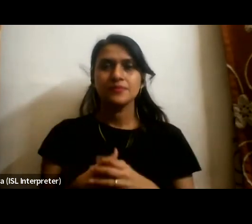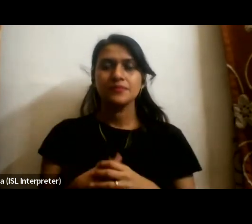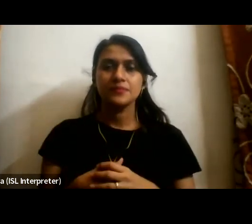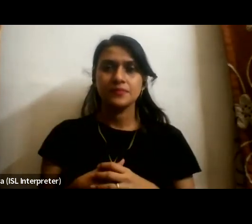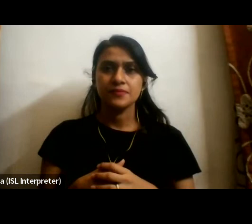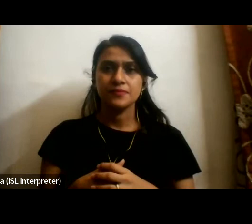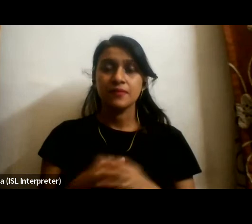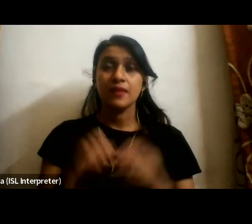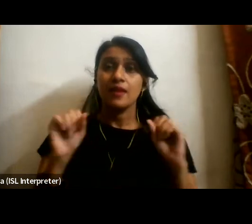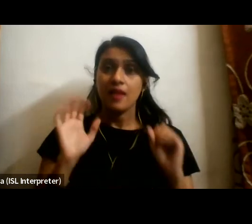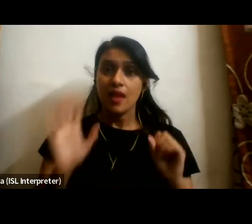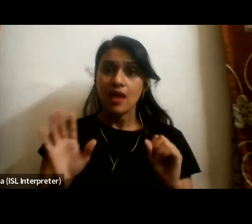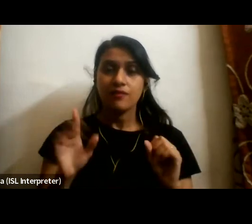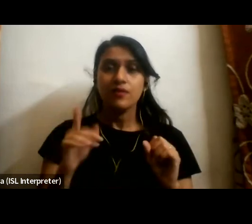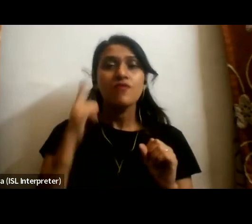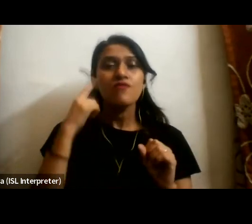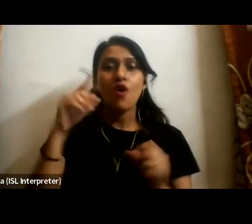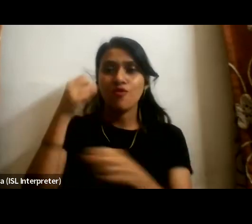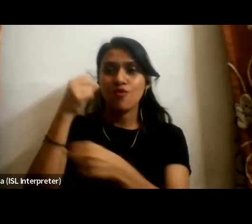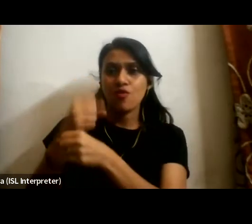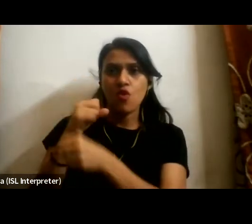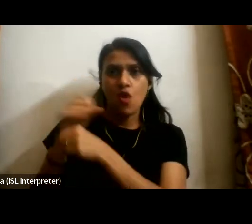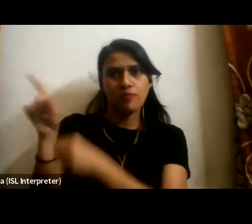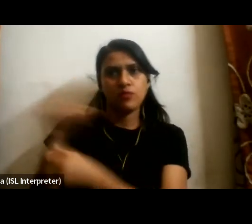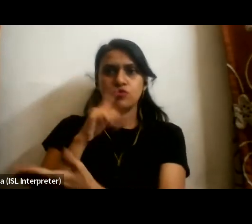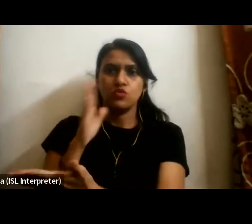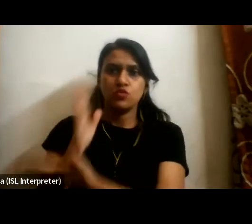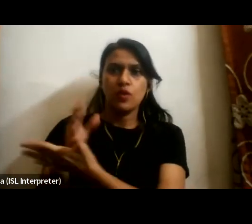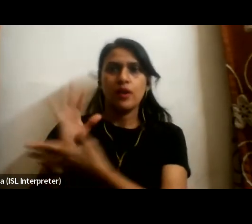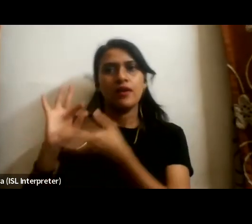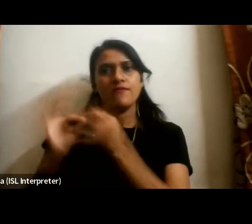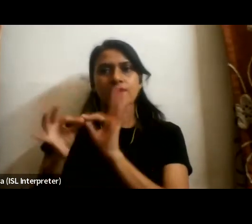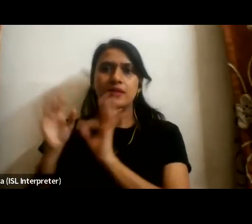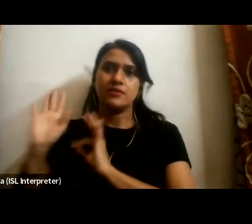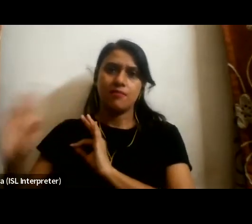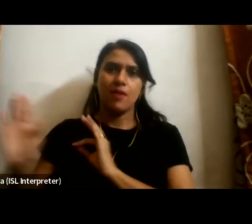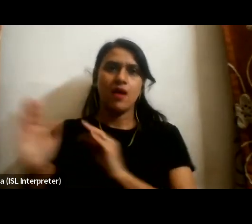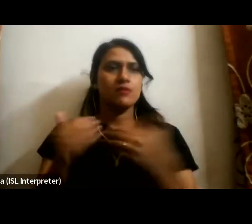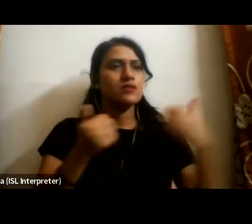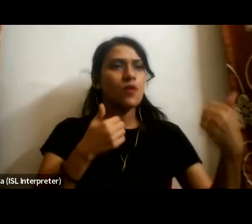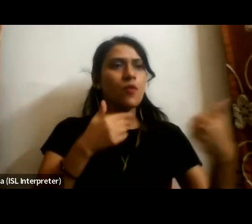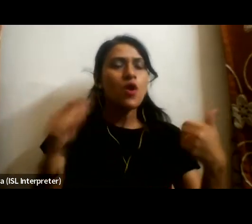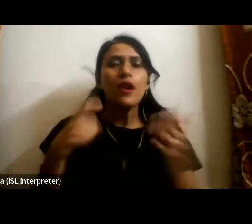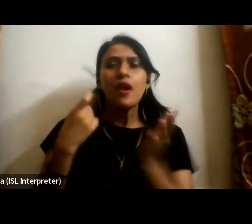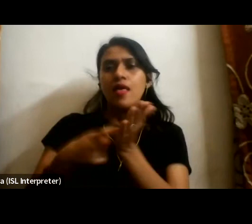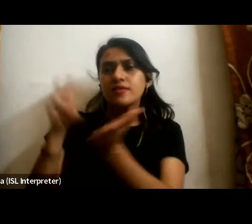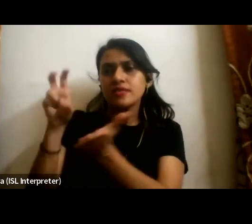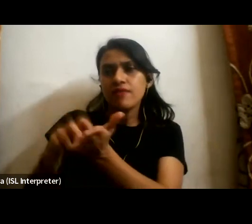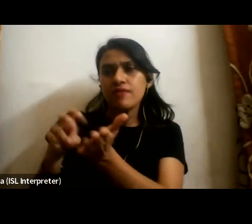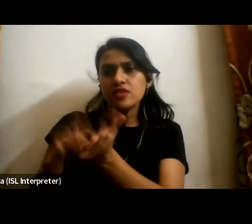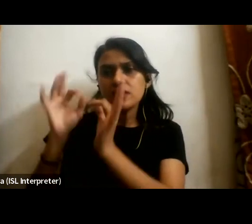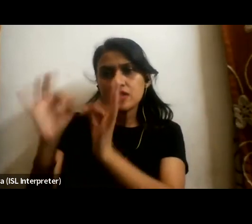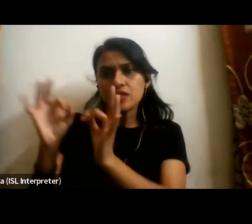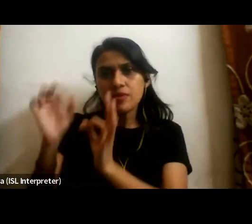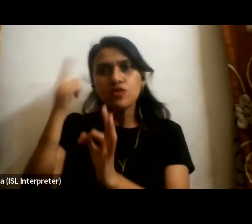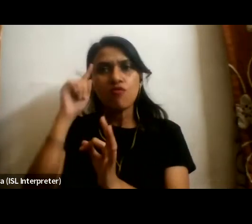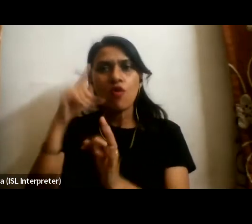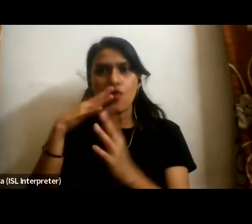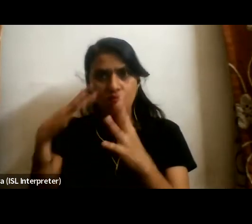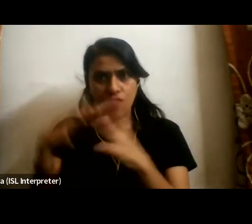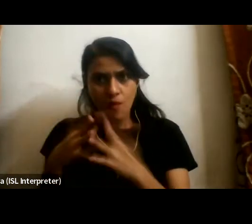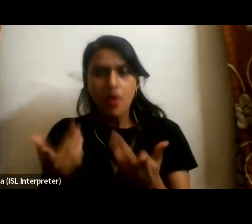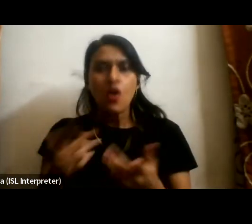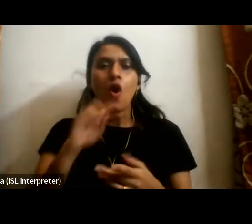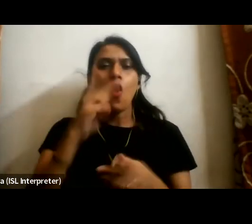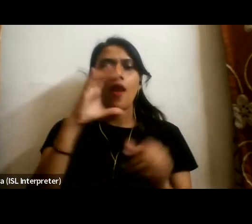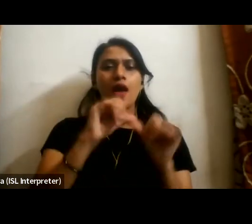It hasn't kept pace with the government for sure, where through reservations and through affirmative policies, at least